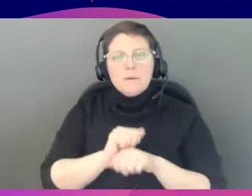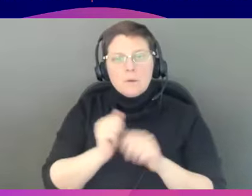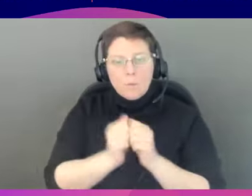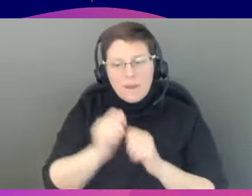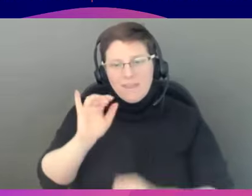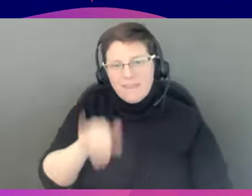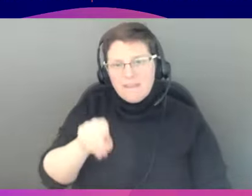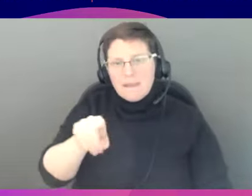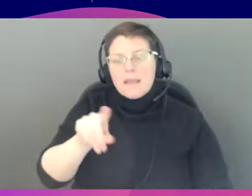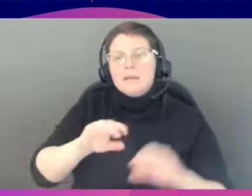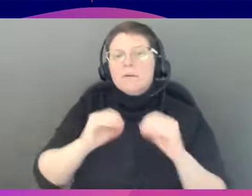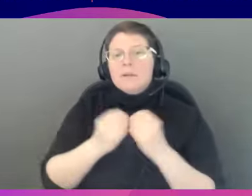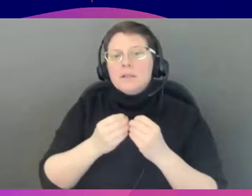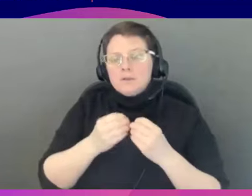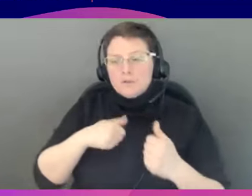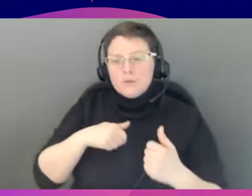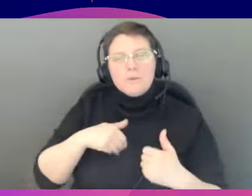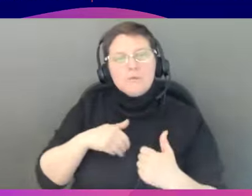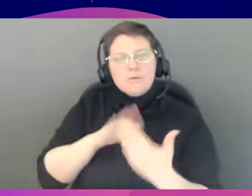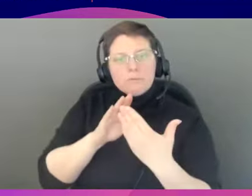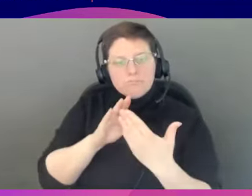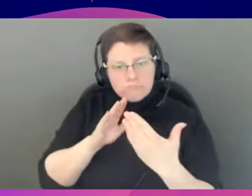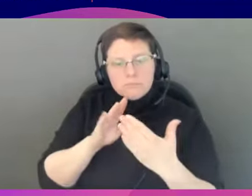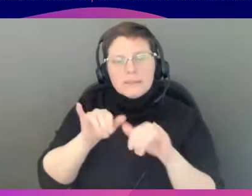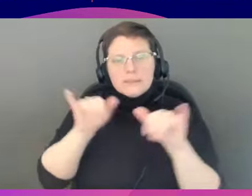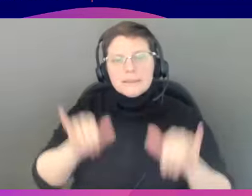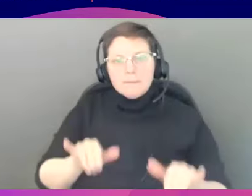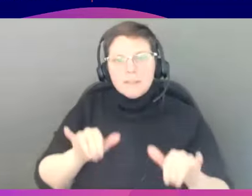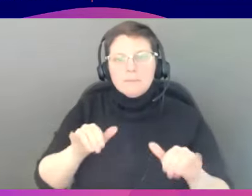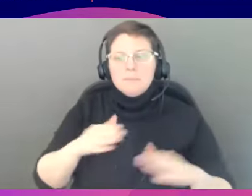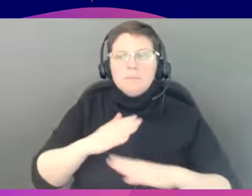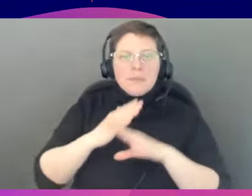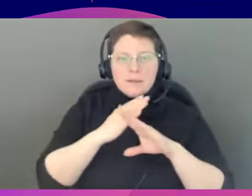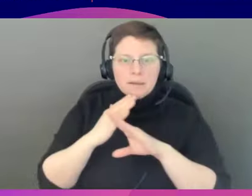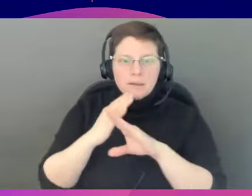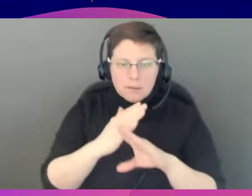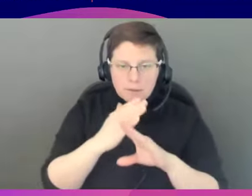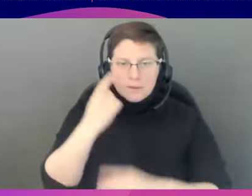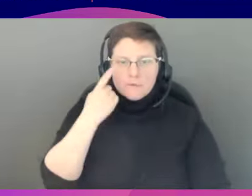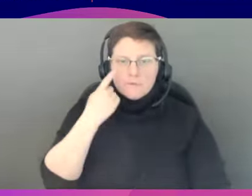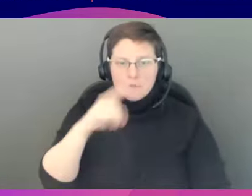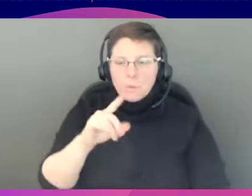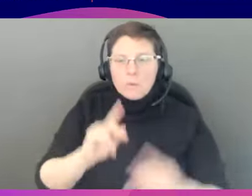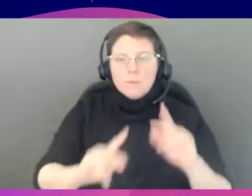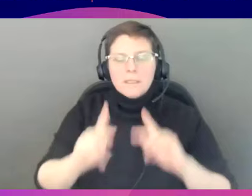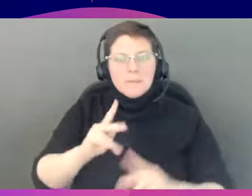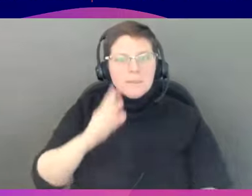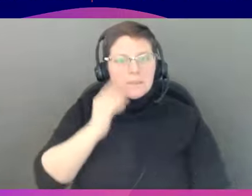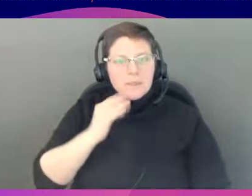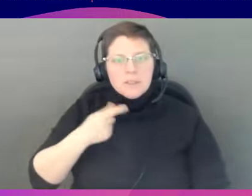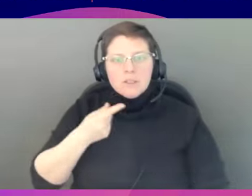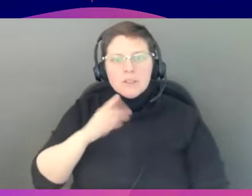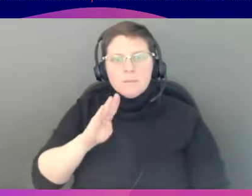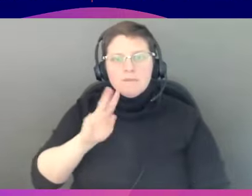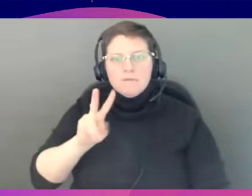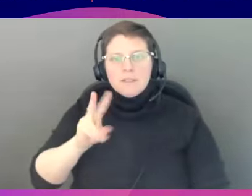Coalition to address systemic barriers for survivors with animals experiencing gender-based violence. As an